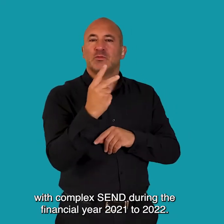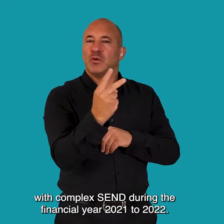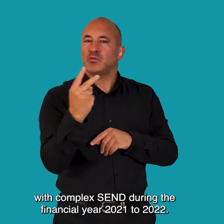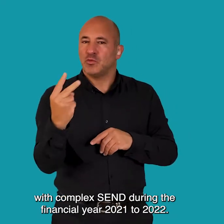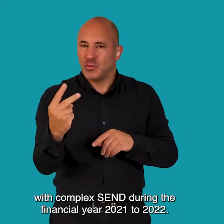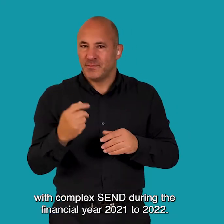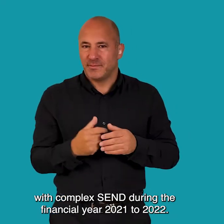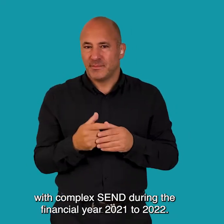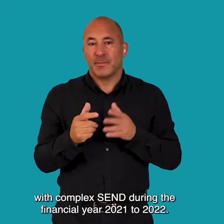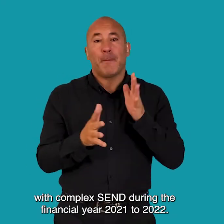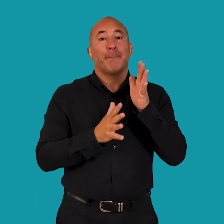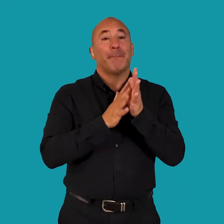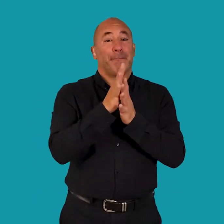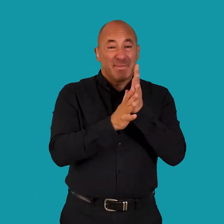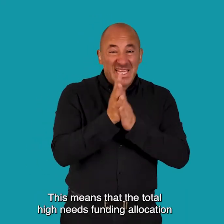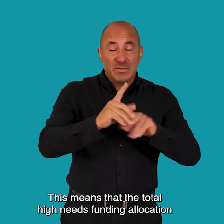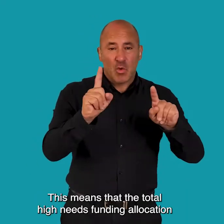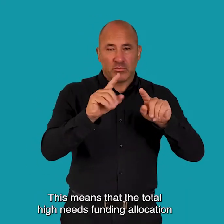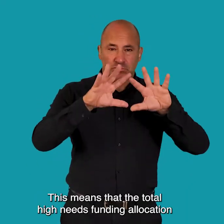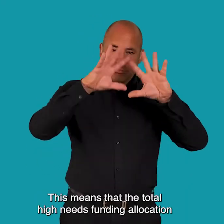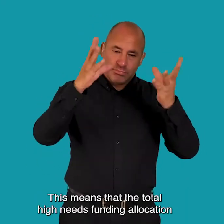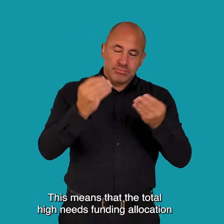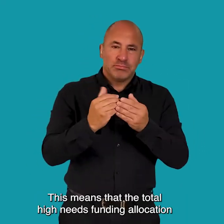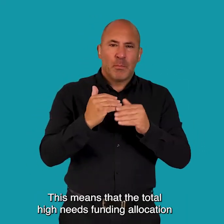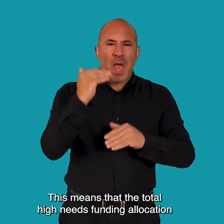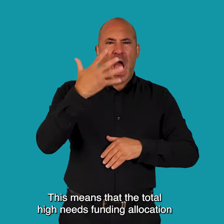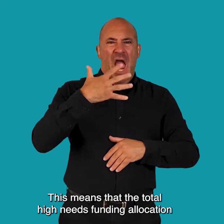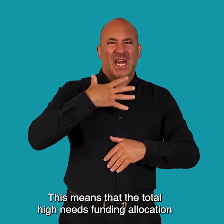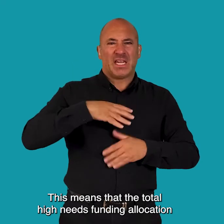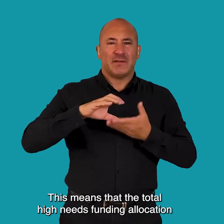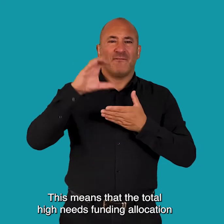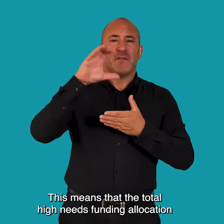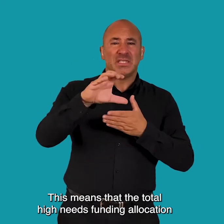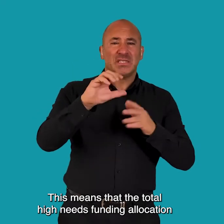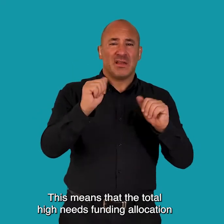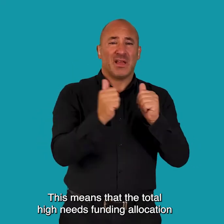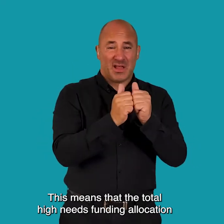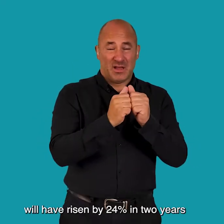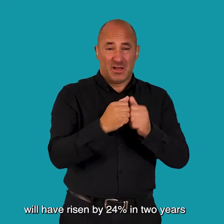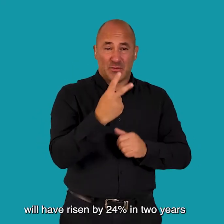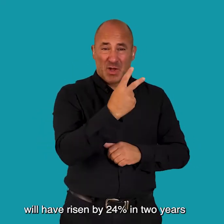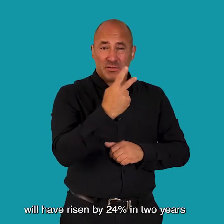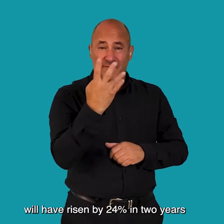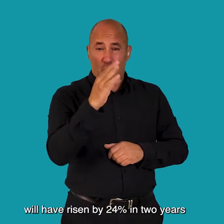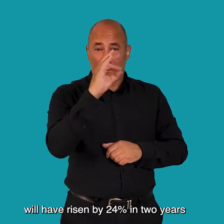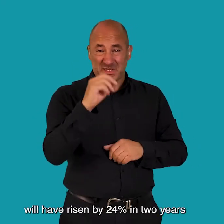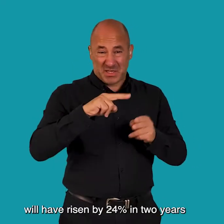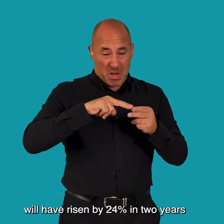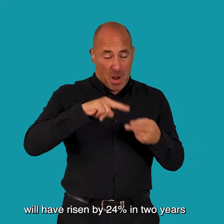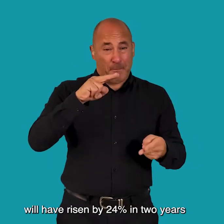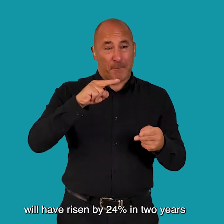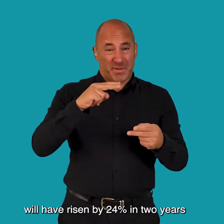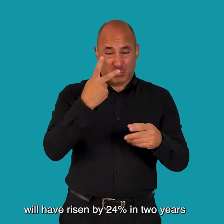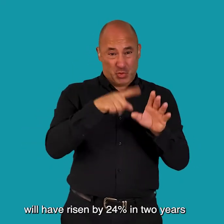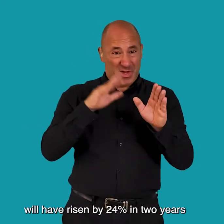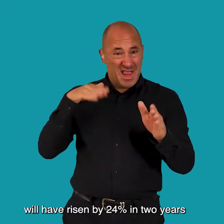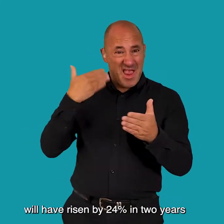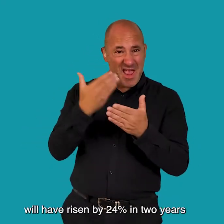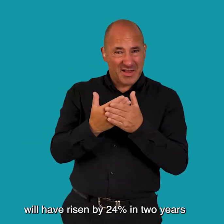2021 to 22. This means that the total high needs funding allocation will have risen by 24% in 2 years